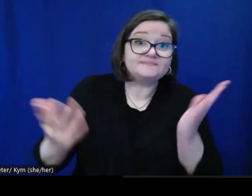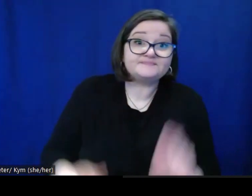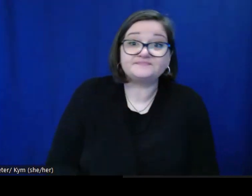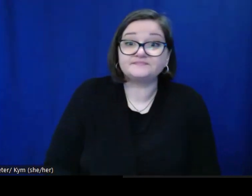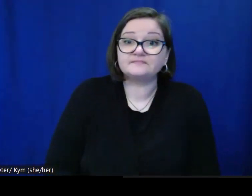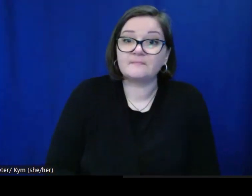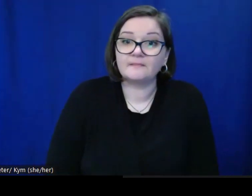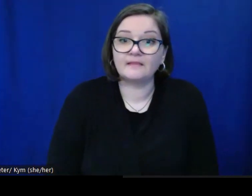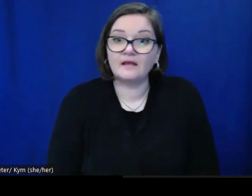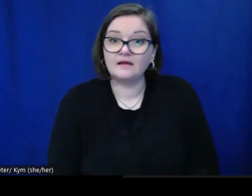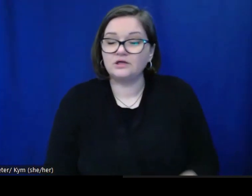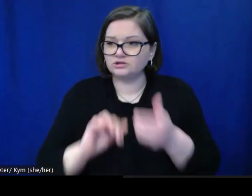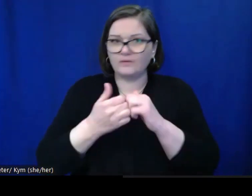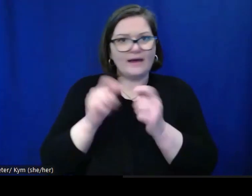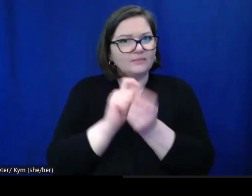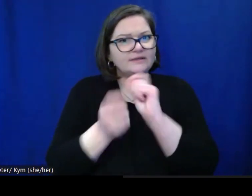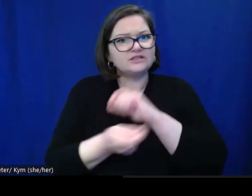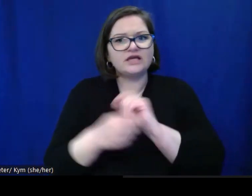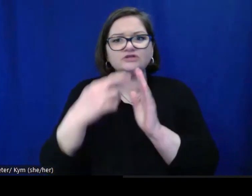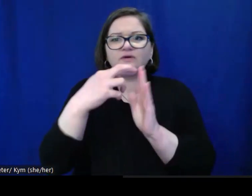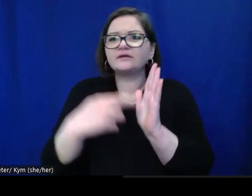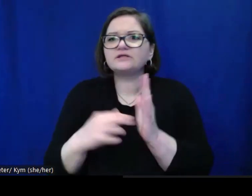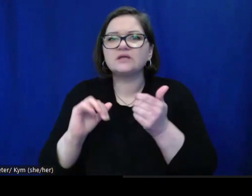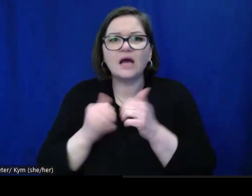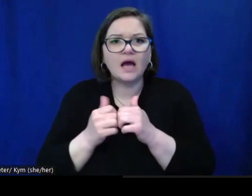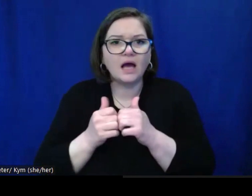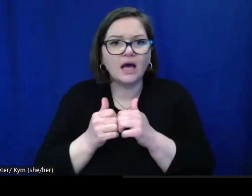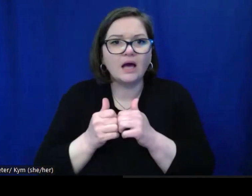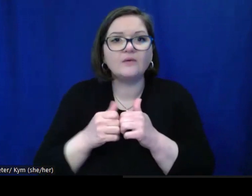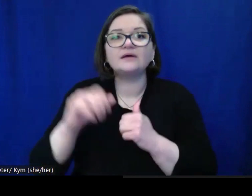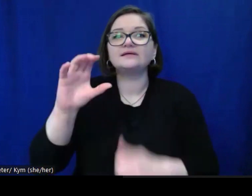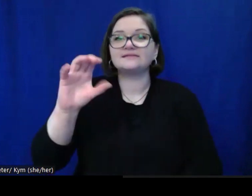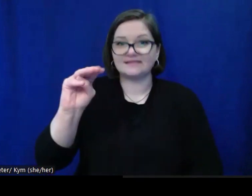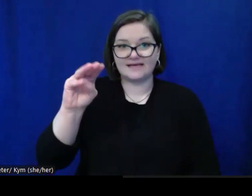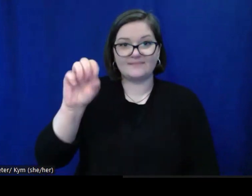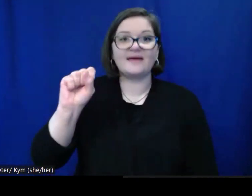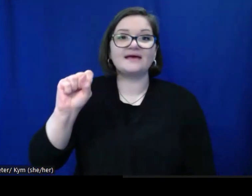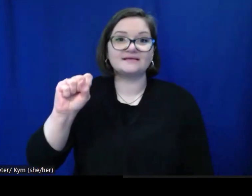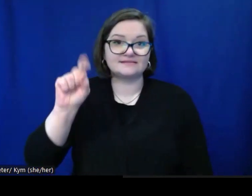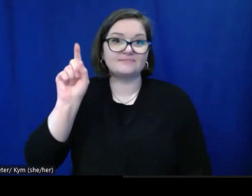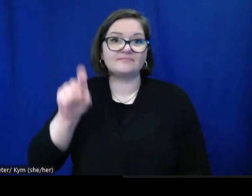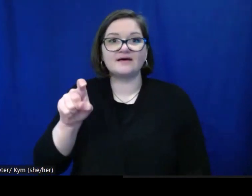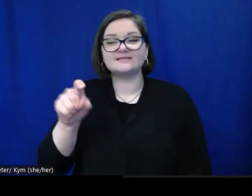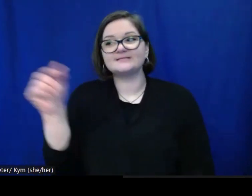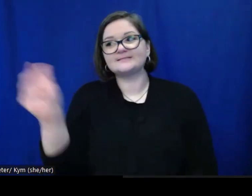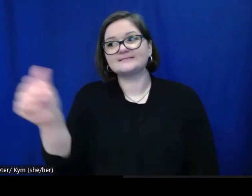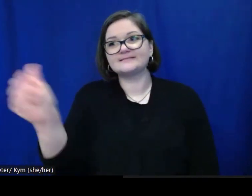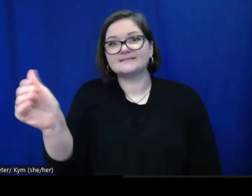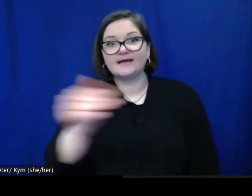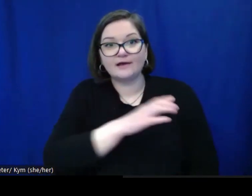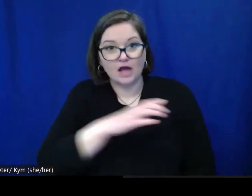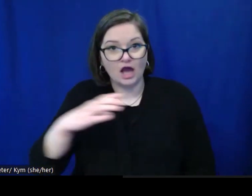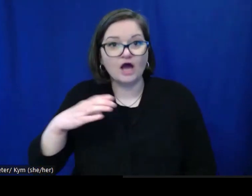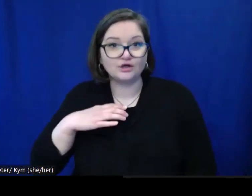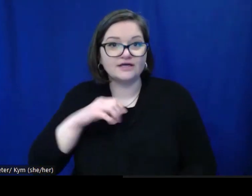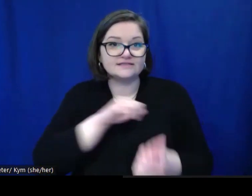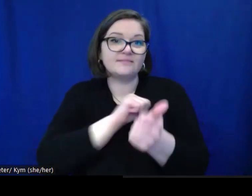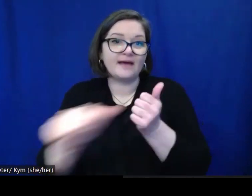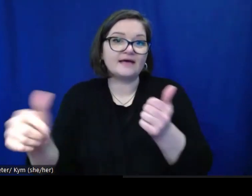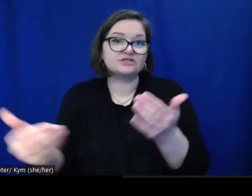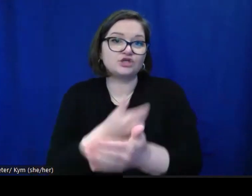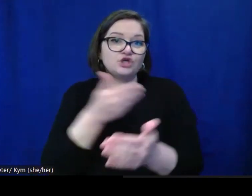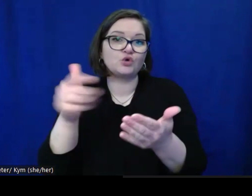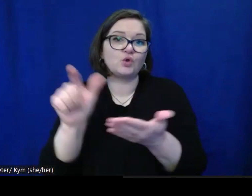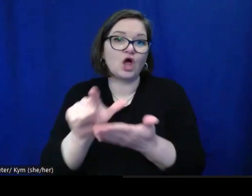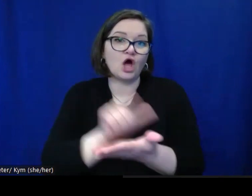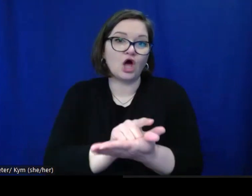In order to change the regulation, CMS has to get Congress to pass a new law. They call